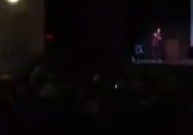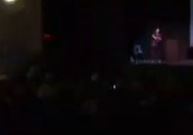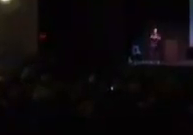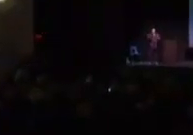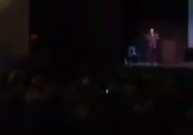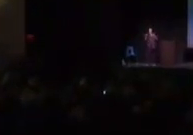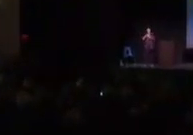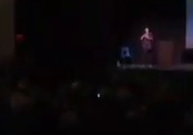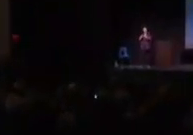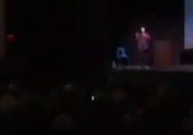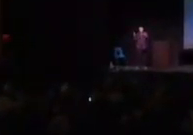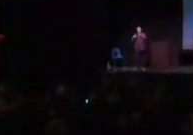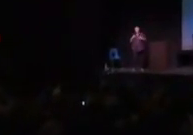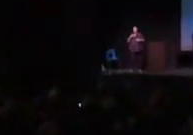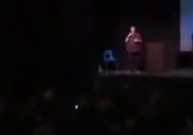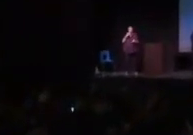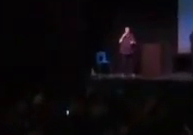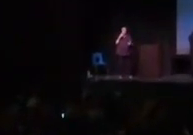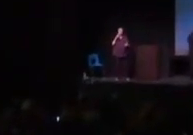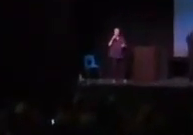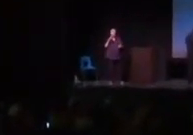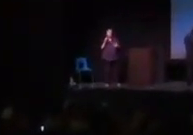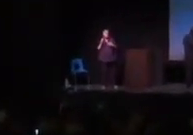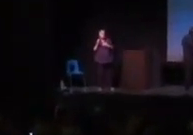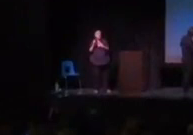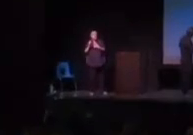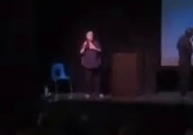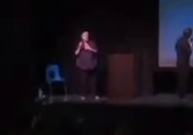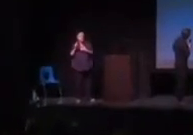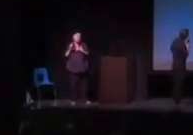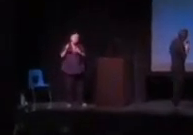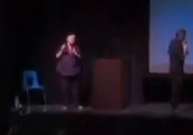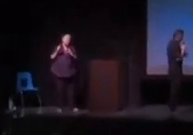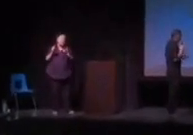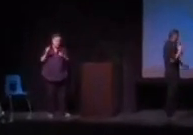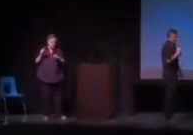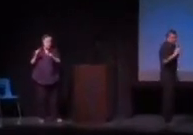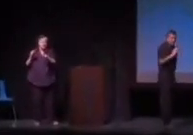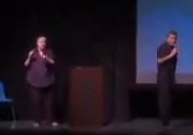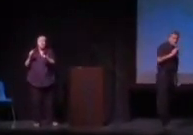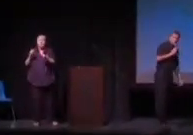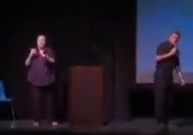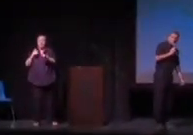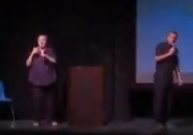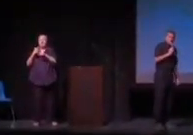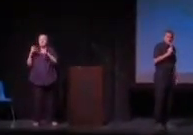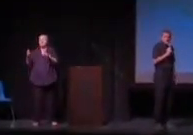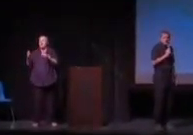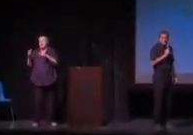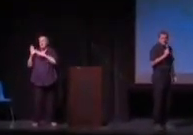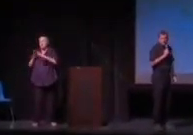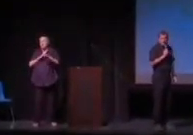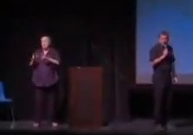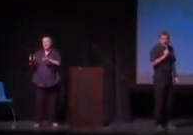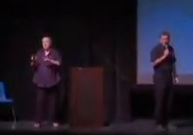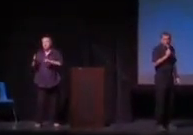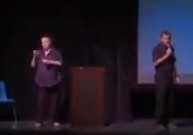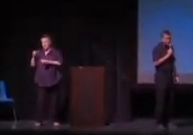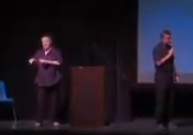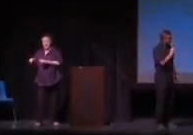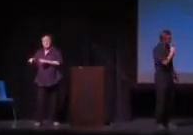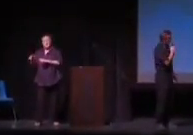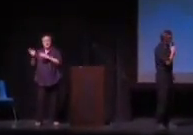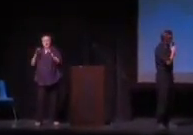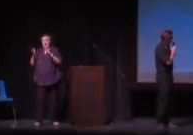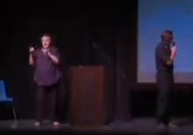wind event, which we knew there were 50-mile-an-hour gusts up at Gibraltar, at the Botanic Garden, along Mountain